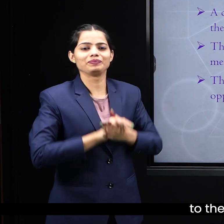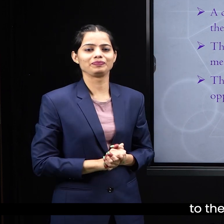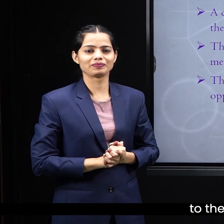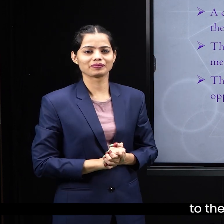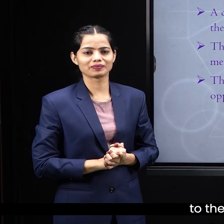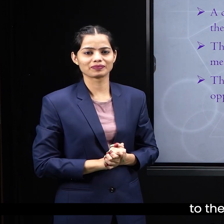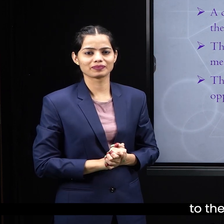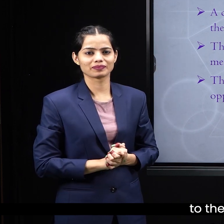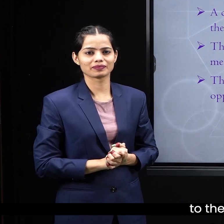opposite angle.